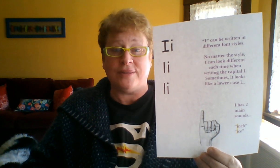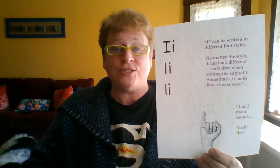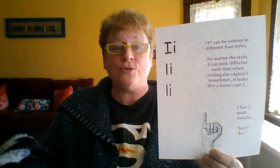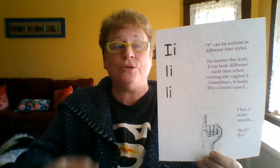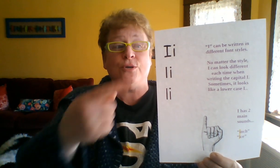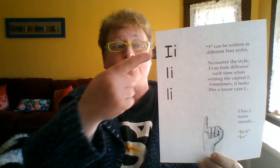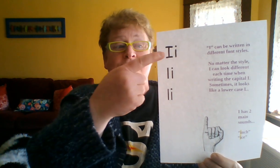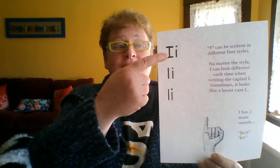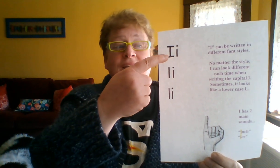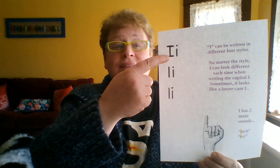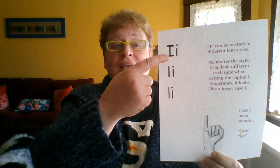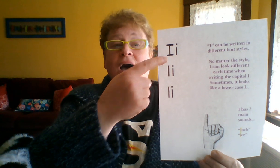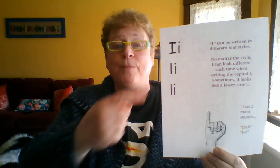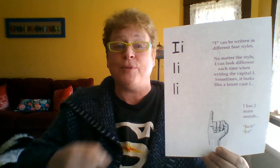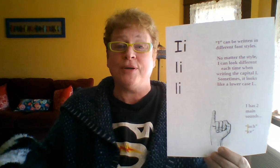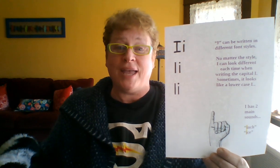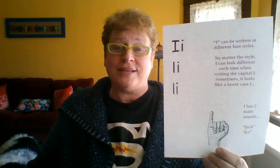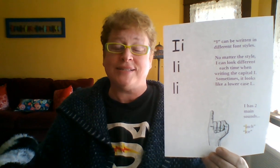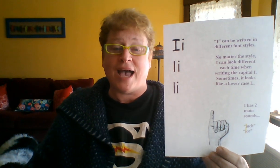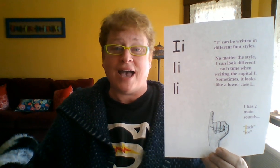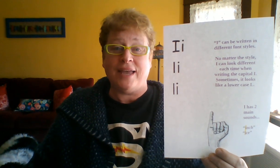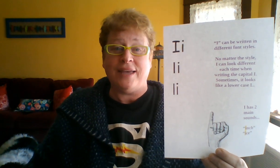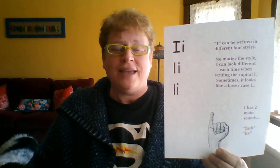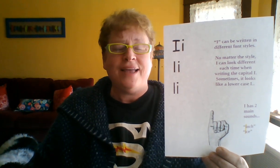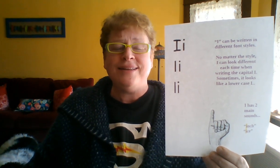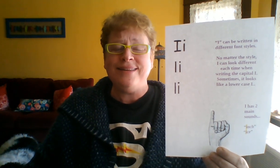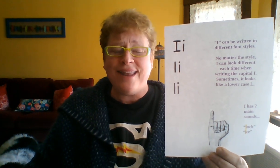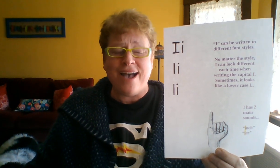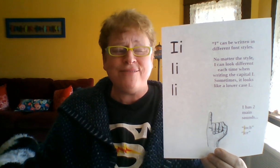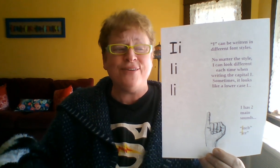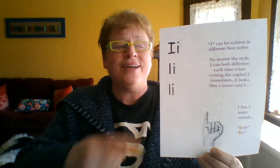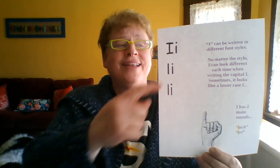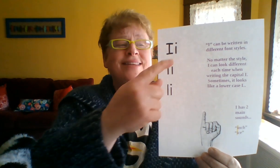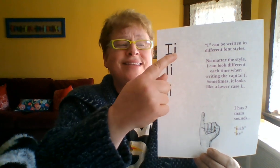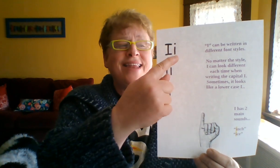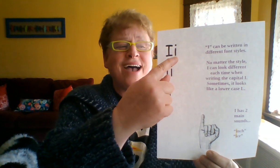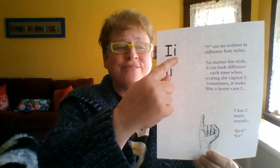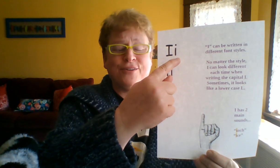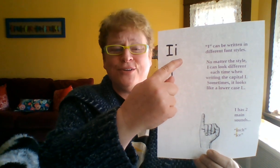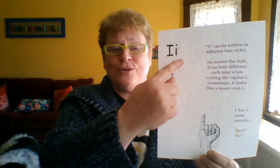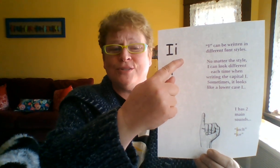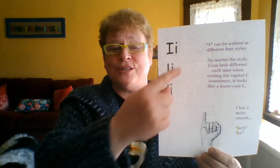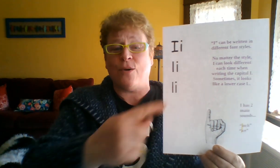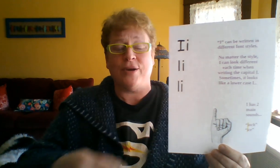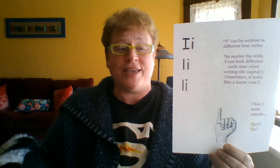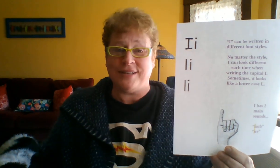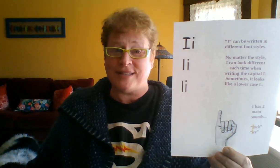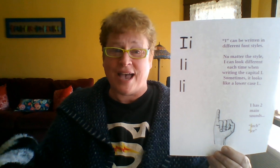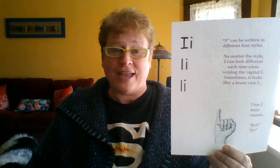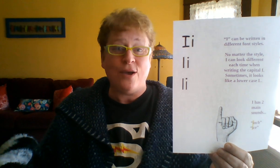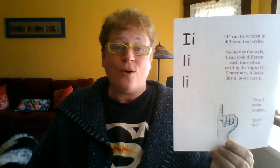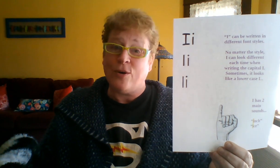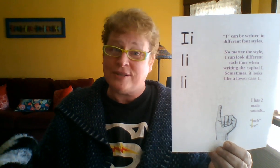that you use the uppercase I. Never, never use the lowercase I or the